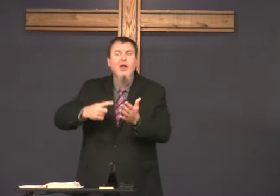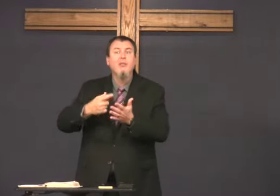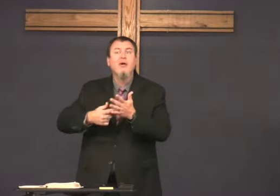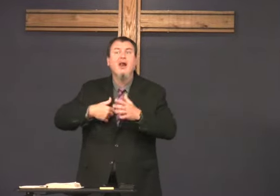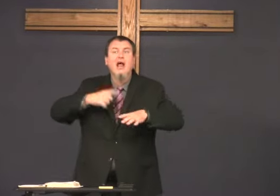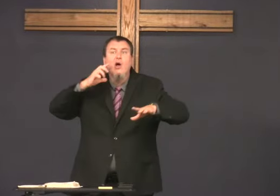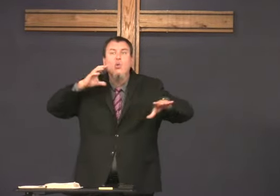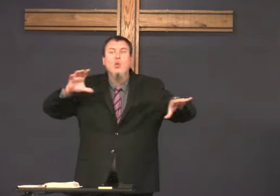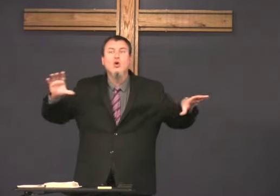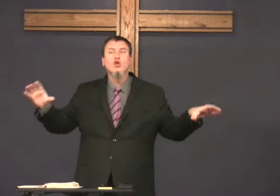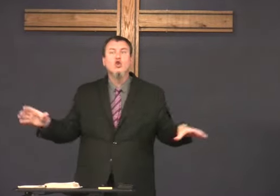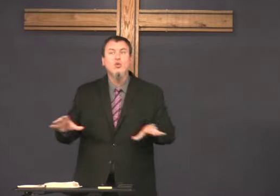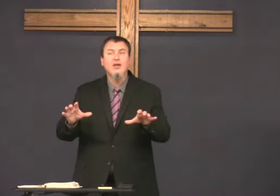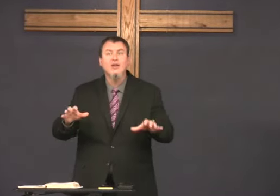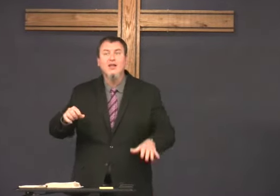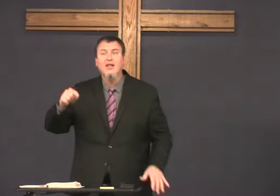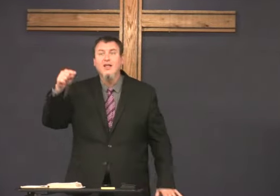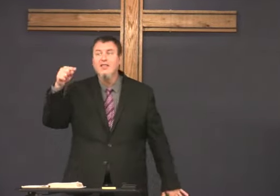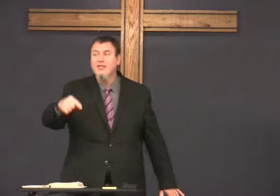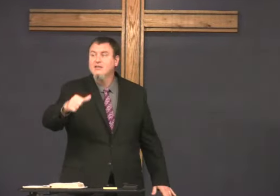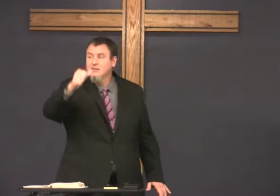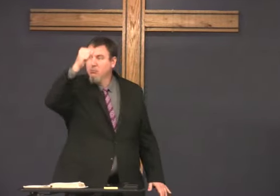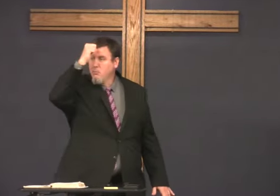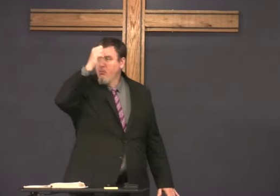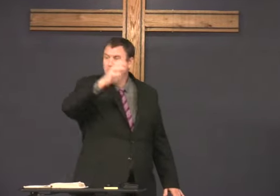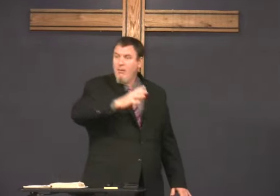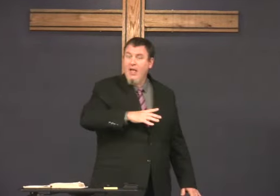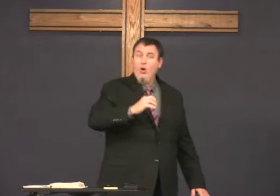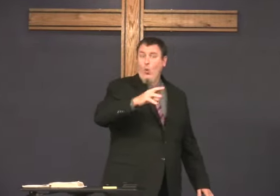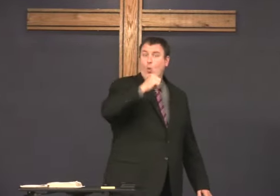you have to read and do it.